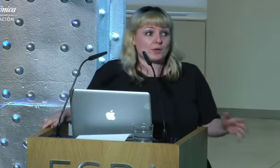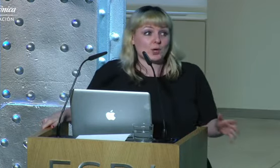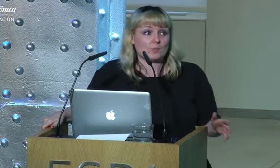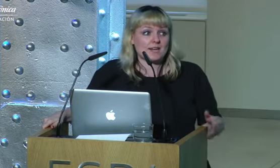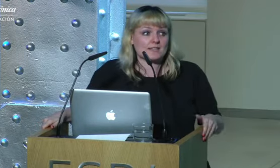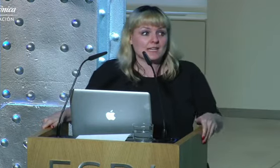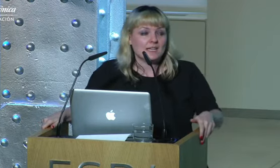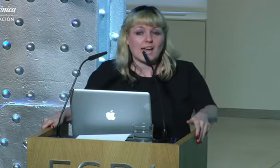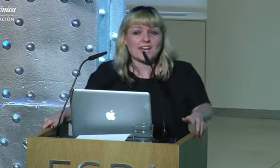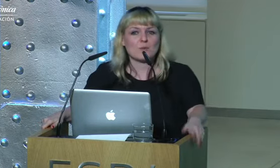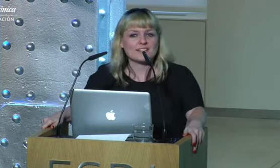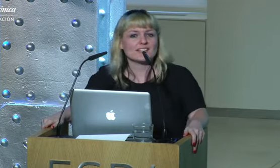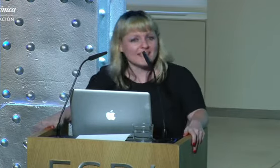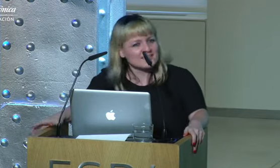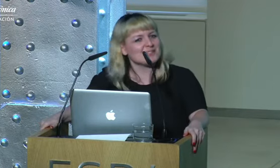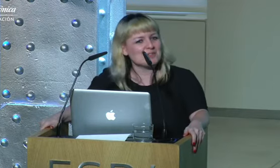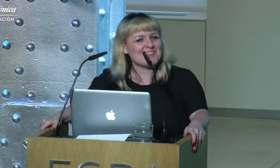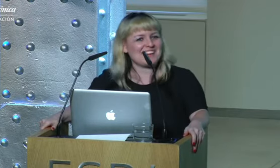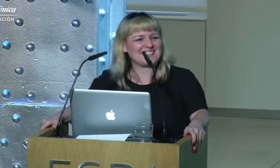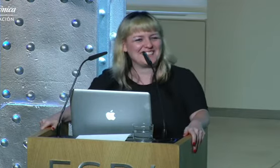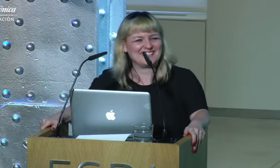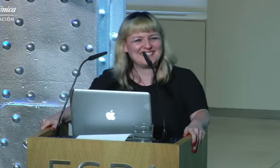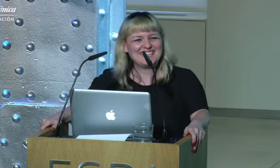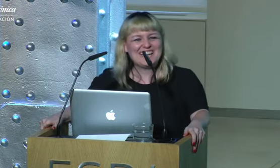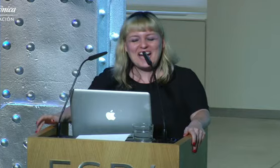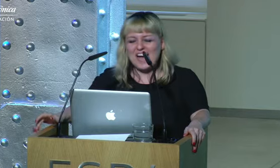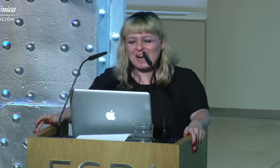and how it operates. And I went at length to do that.